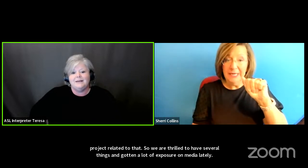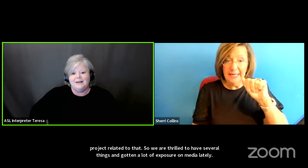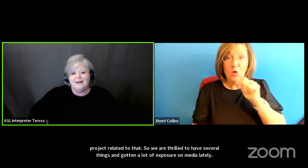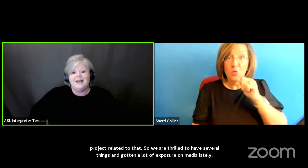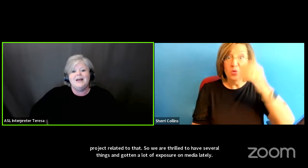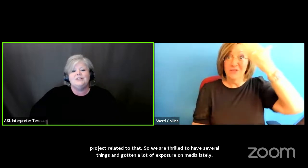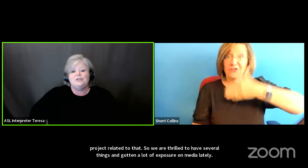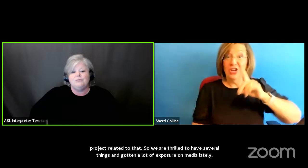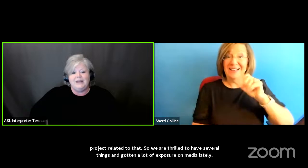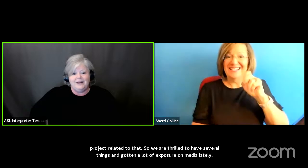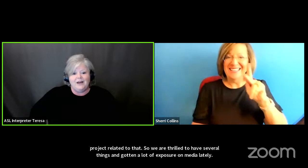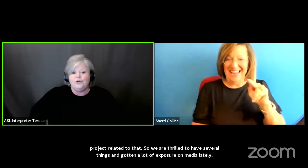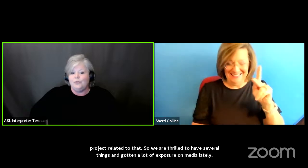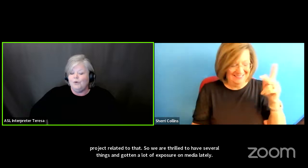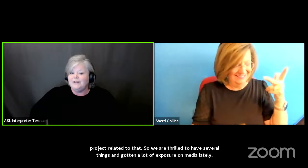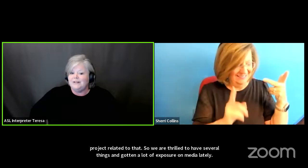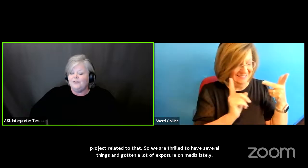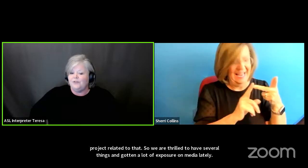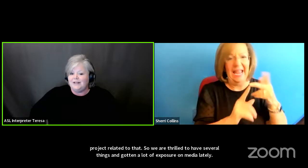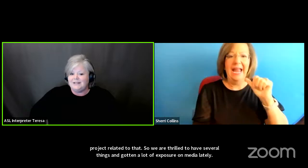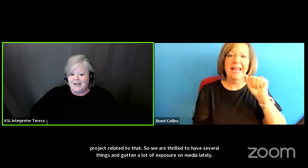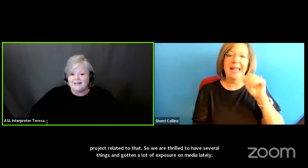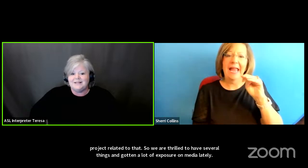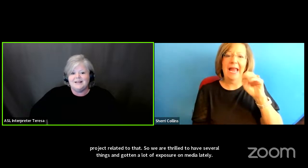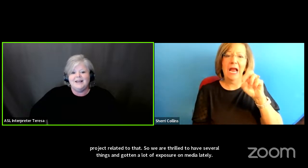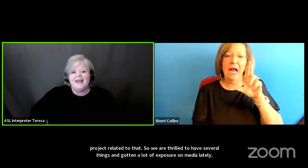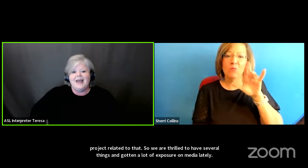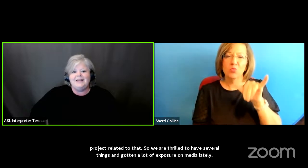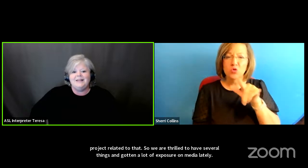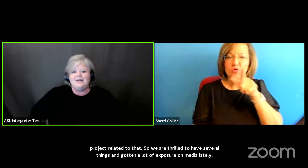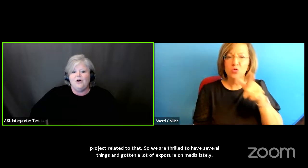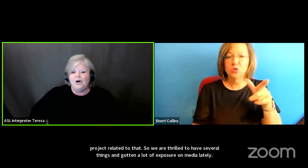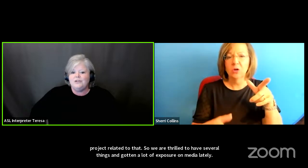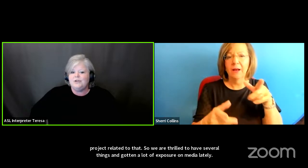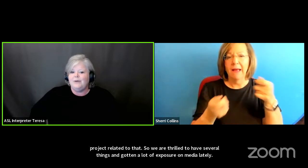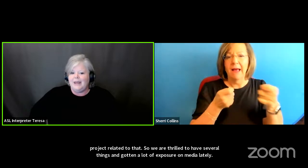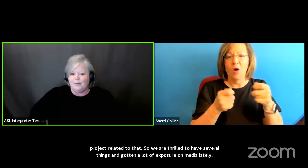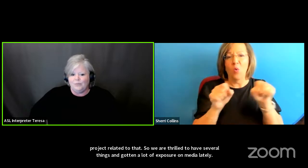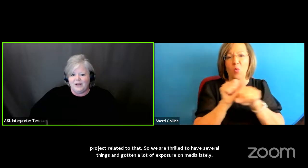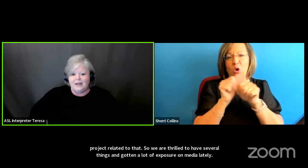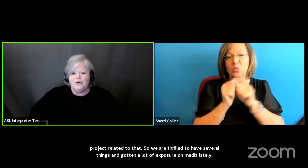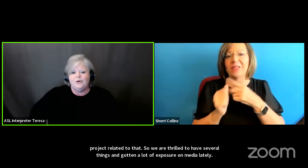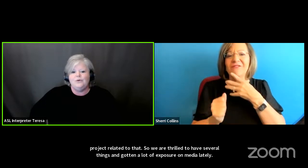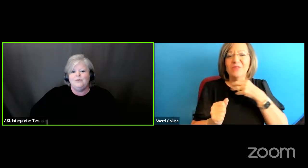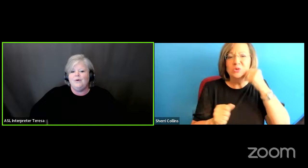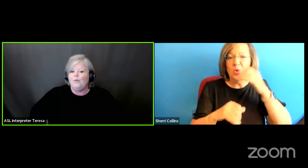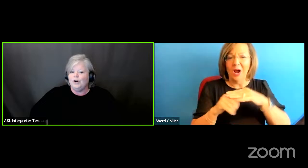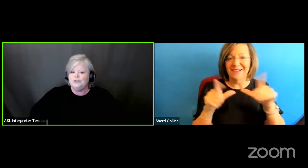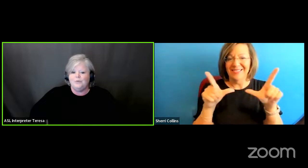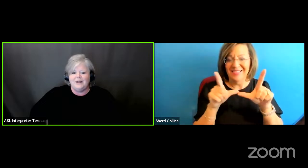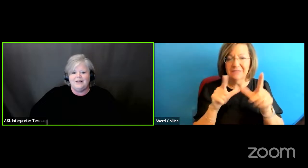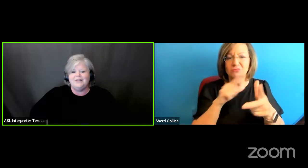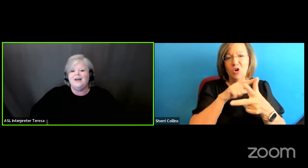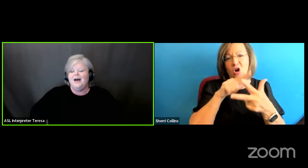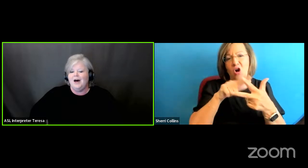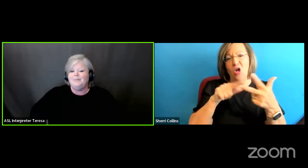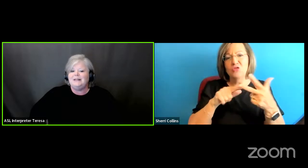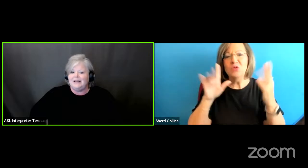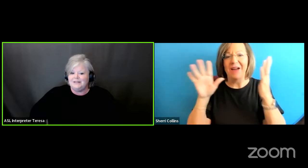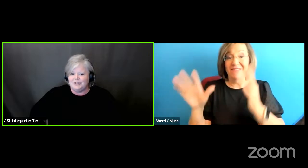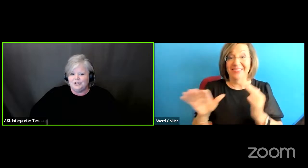Bailey, Sarita, who worked in the front desk, and then also Amri, who worked